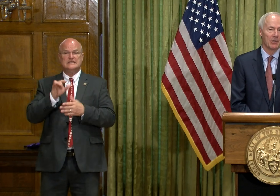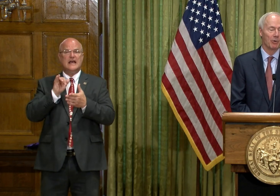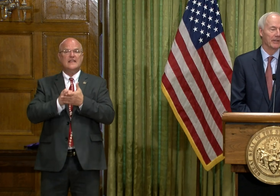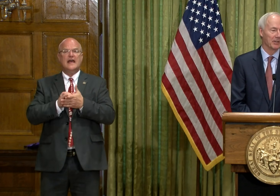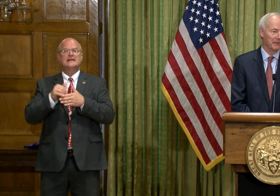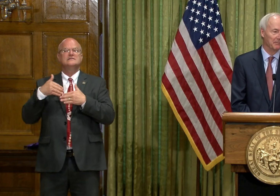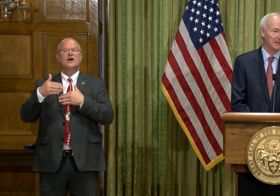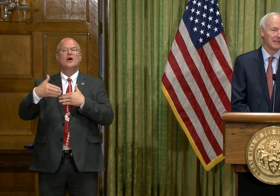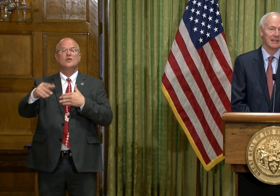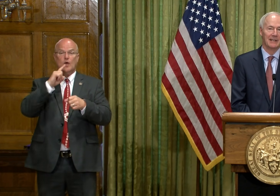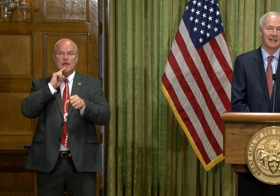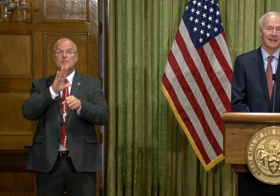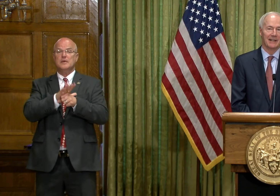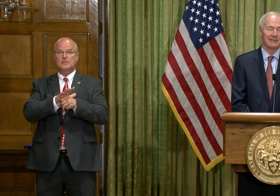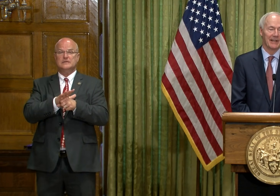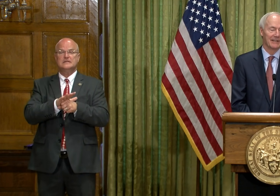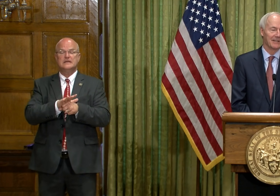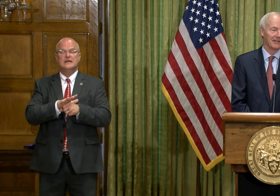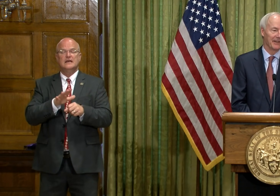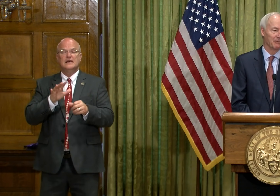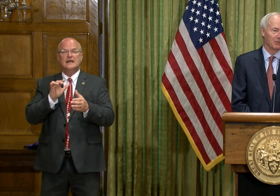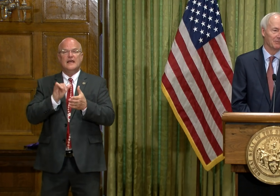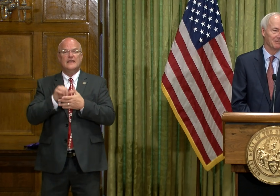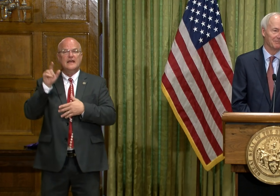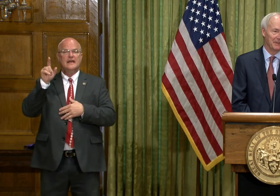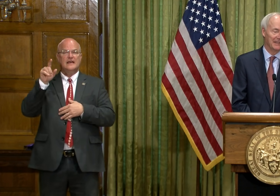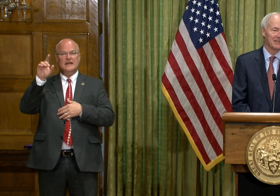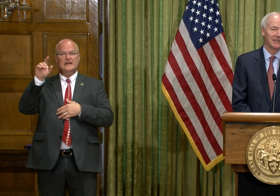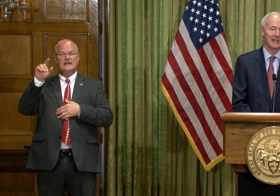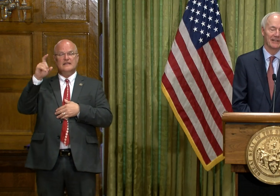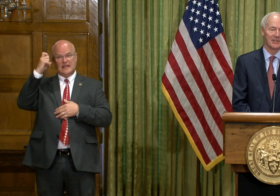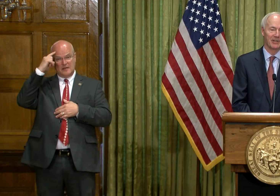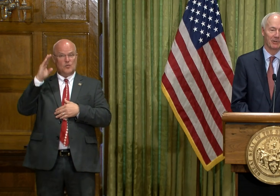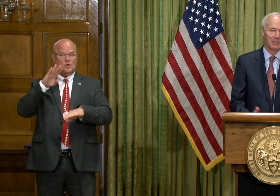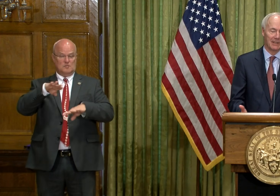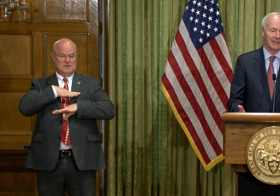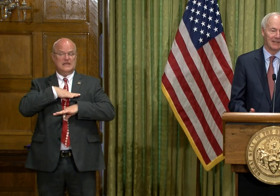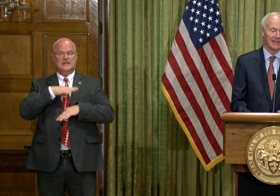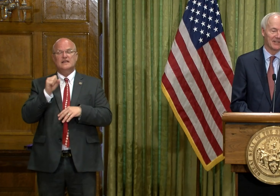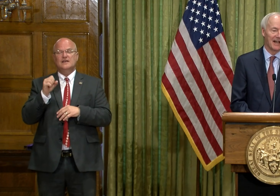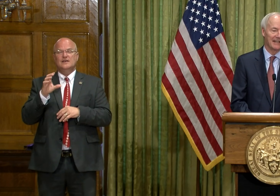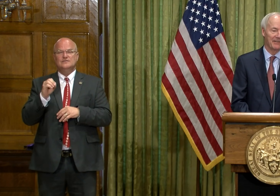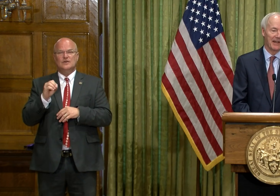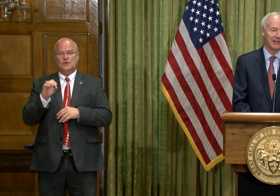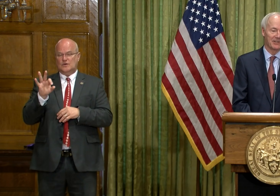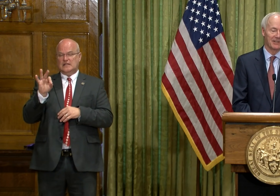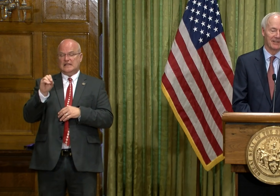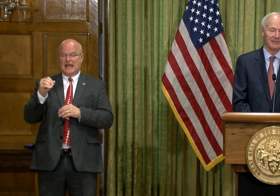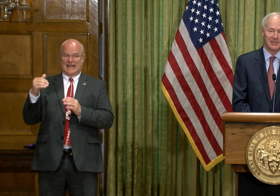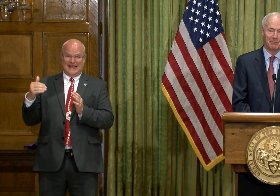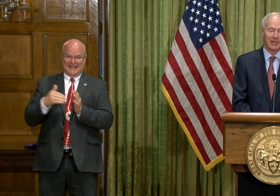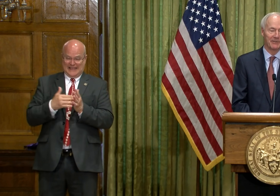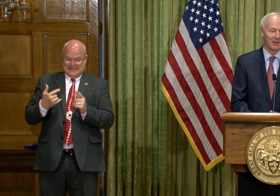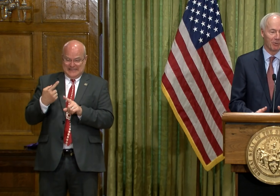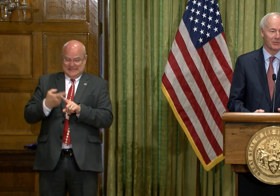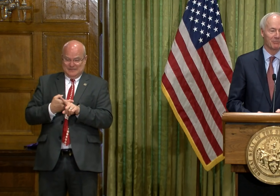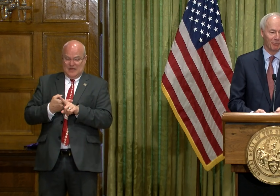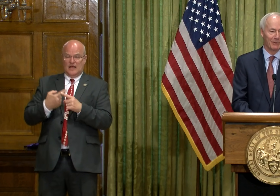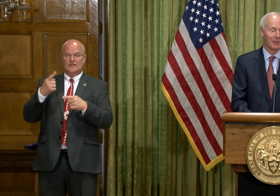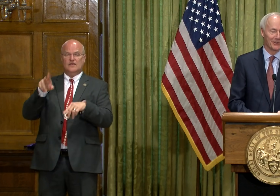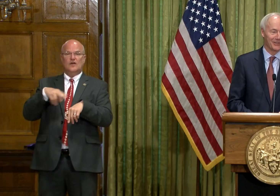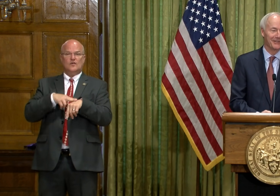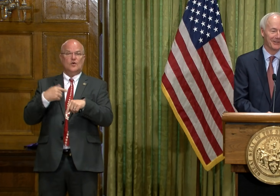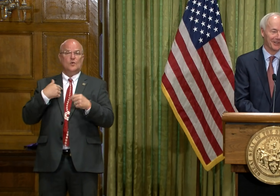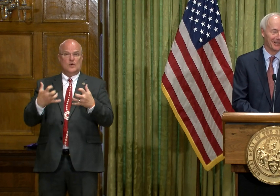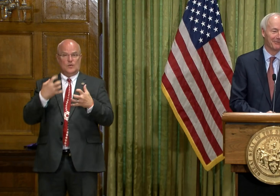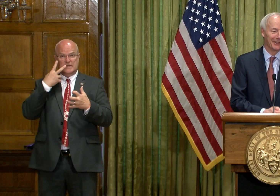that's an ongoing commitment that they will meet, and so it's 90,000 this month. Of course,